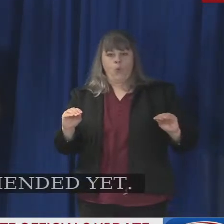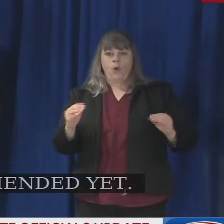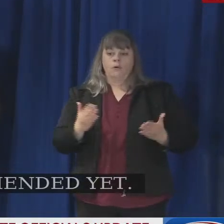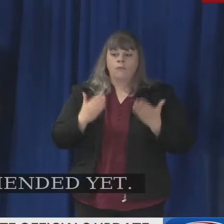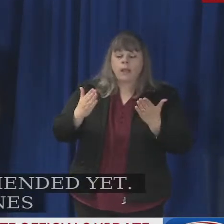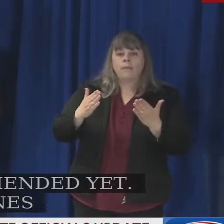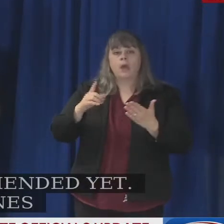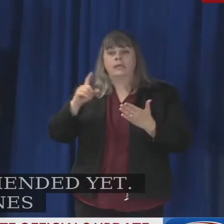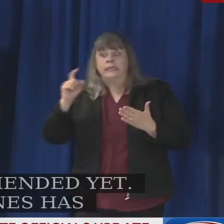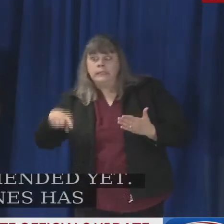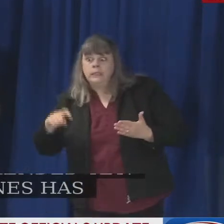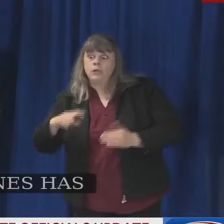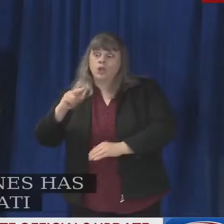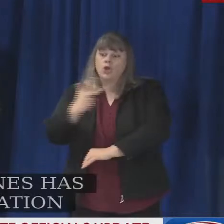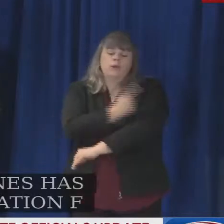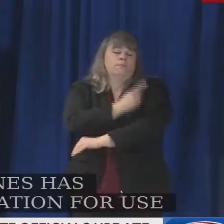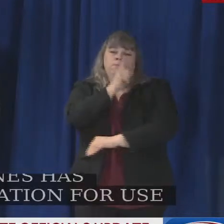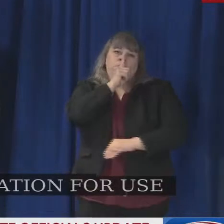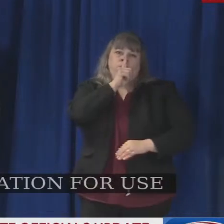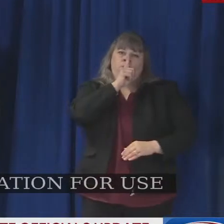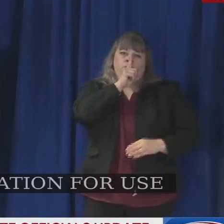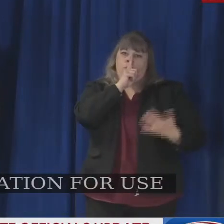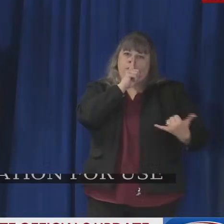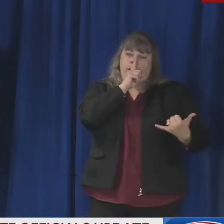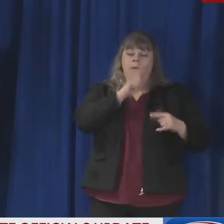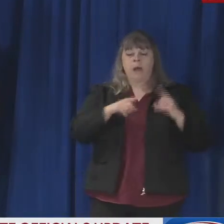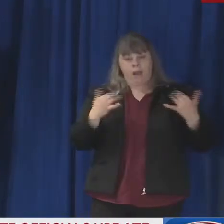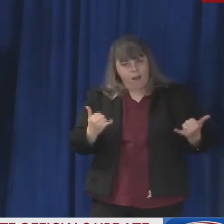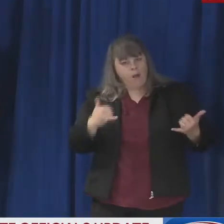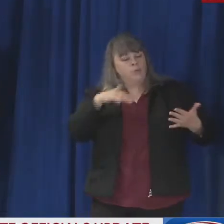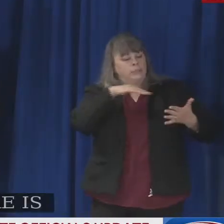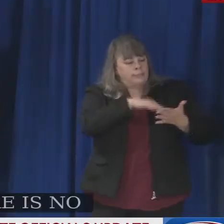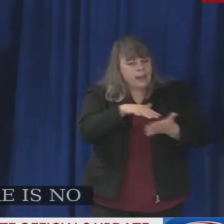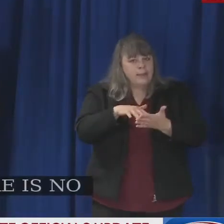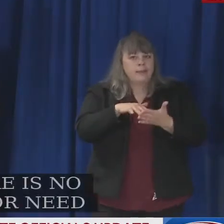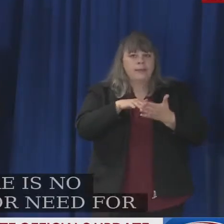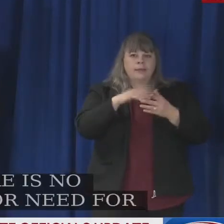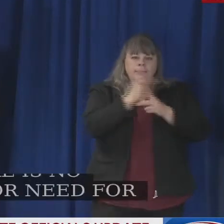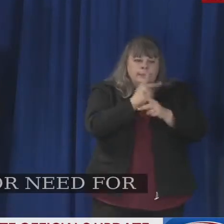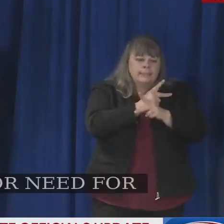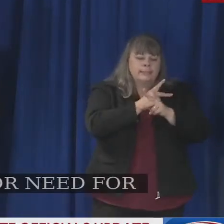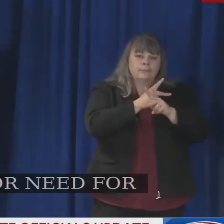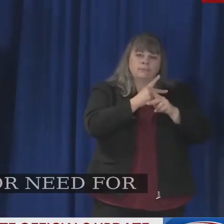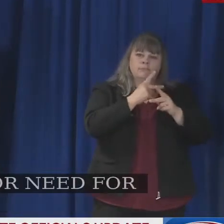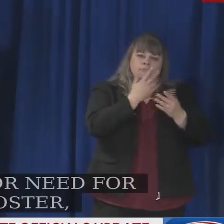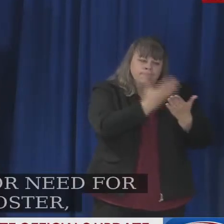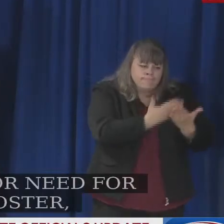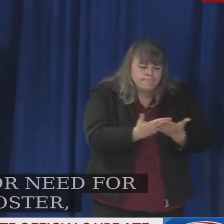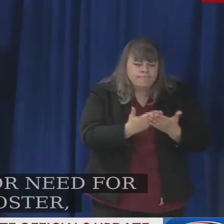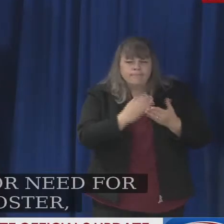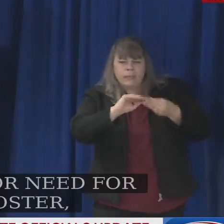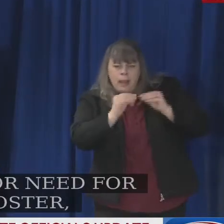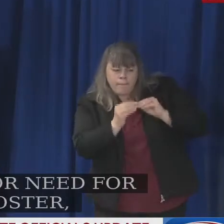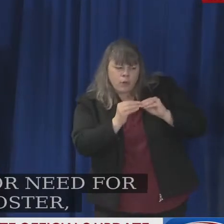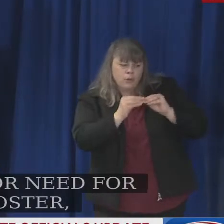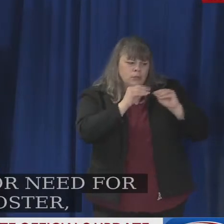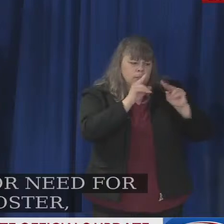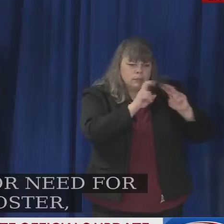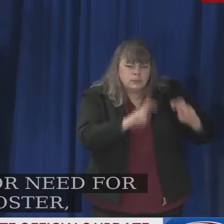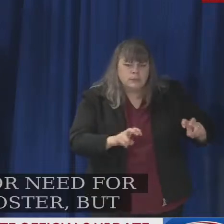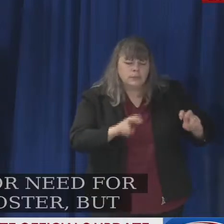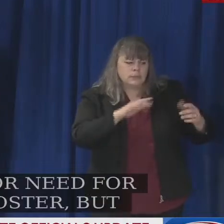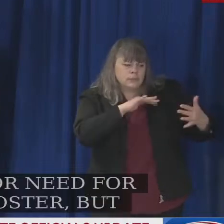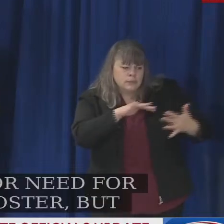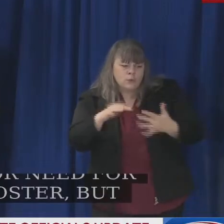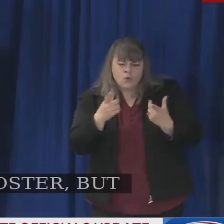get a booster. But this is one of those areas that's actively being studied. We're looking at multiple lines of science and evidence to try and come to a determination about